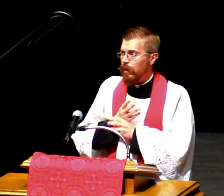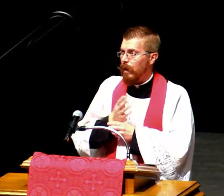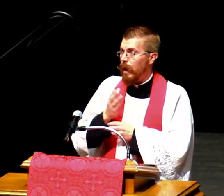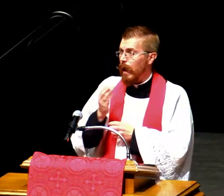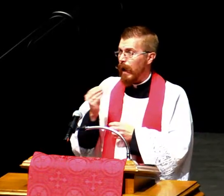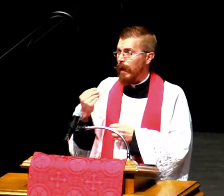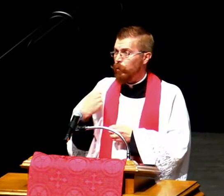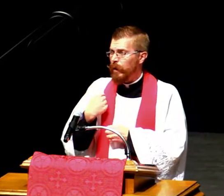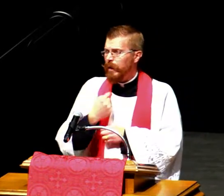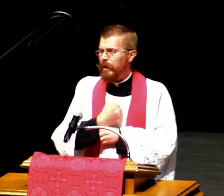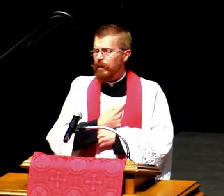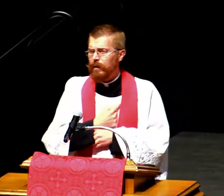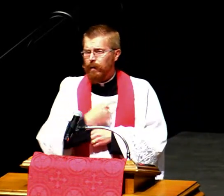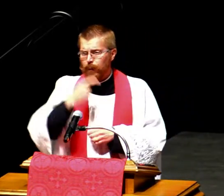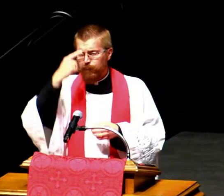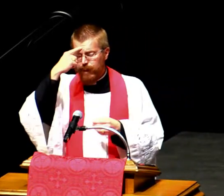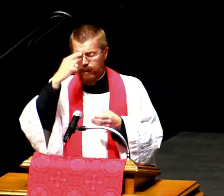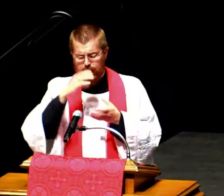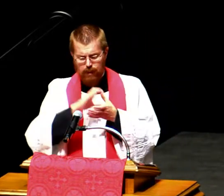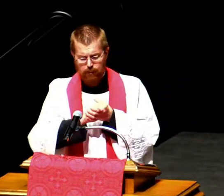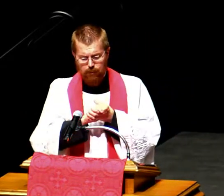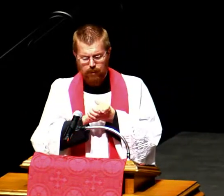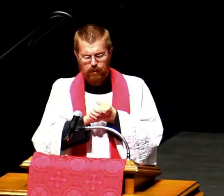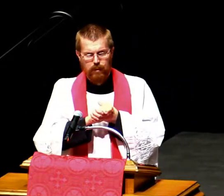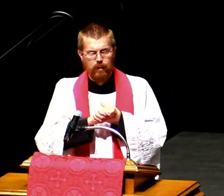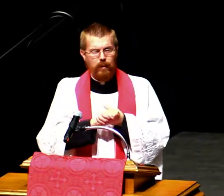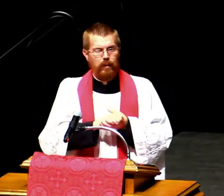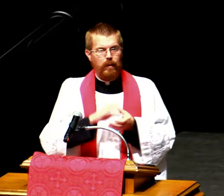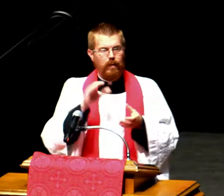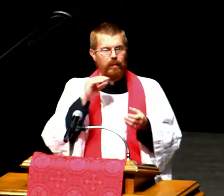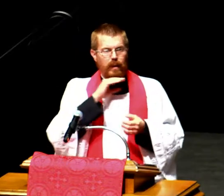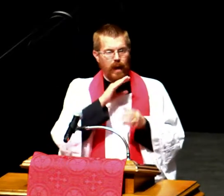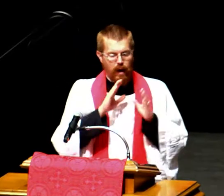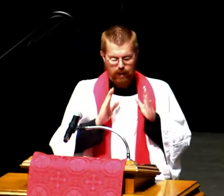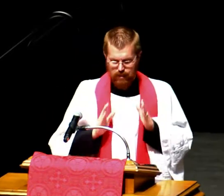And we believe the lies.